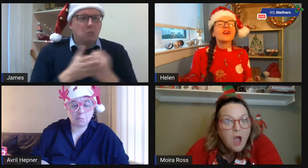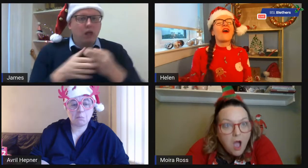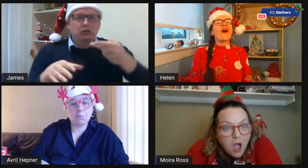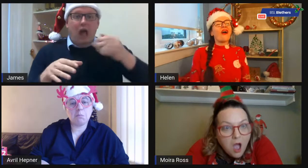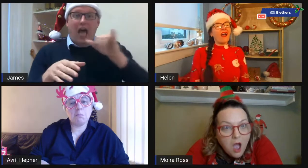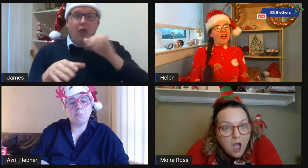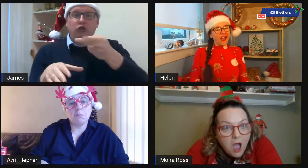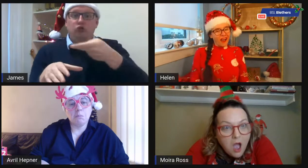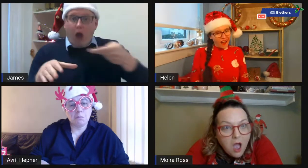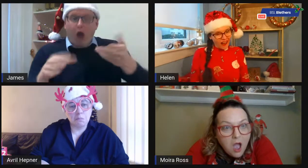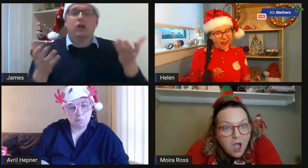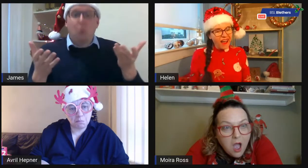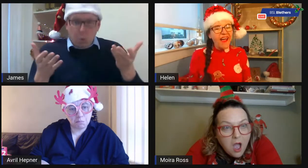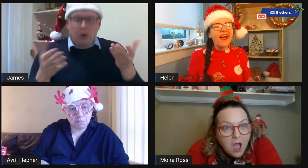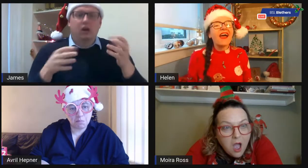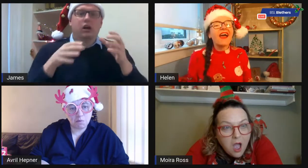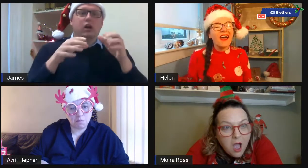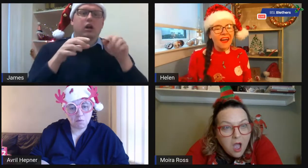And what they would put in would be rice pudding.